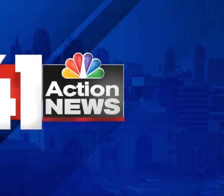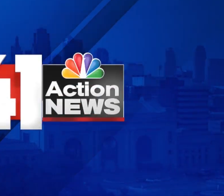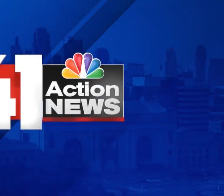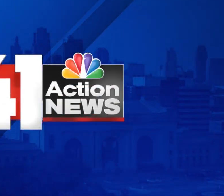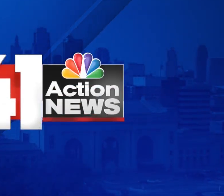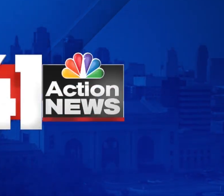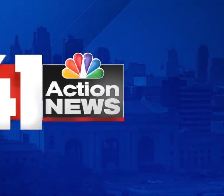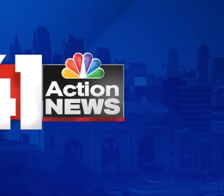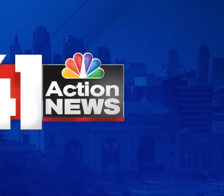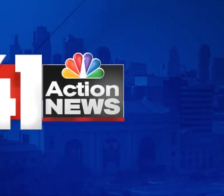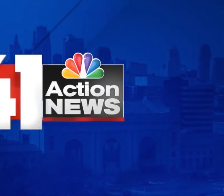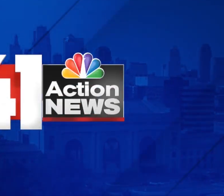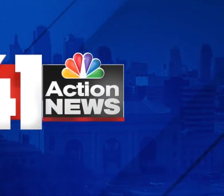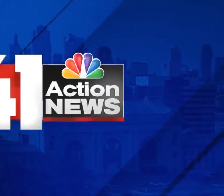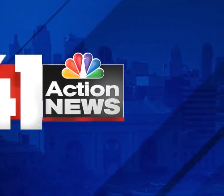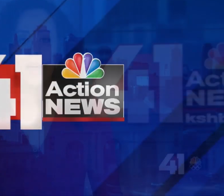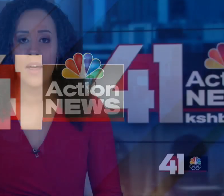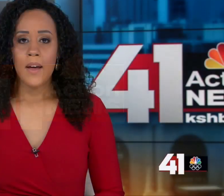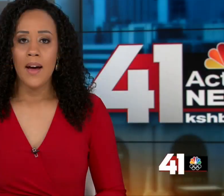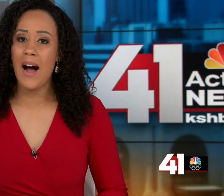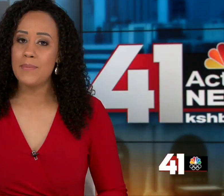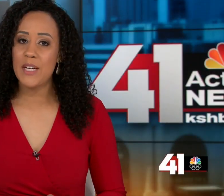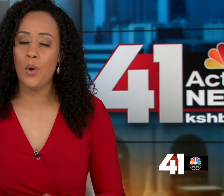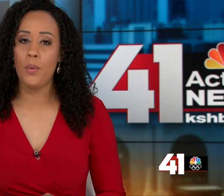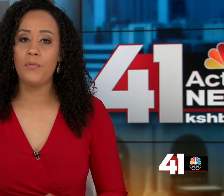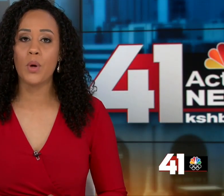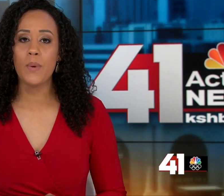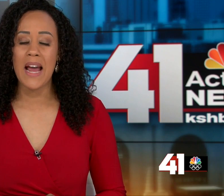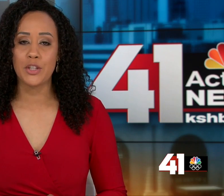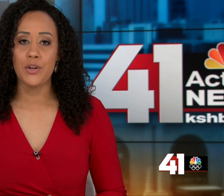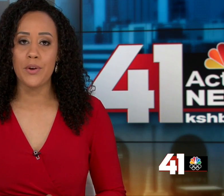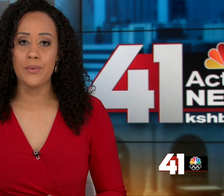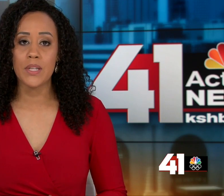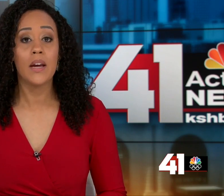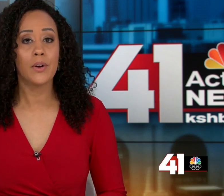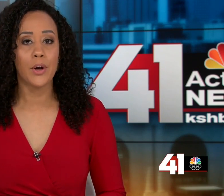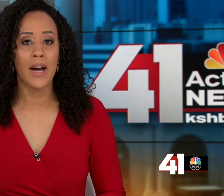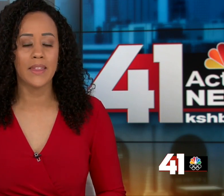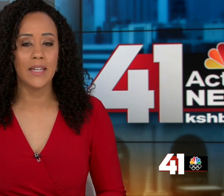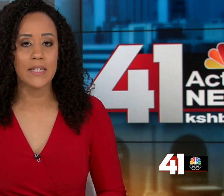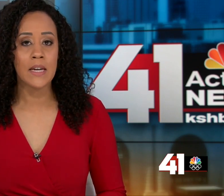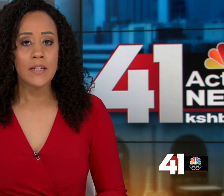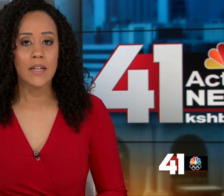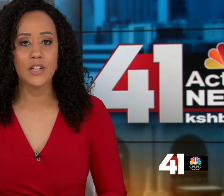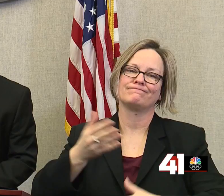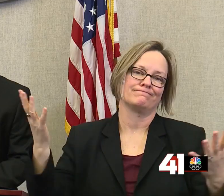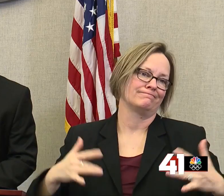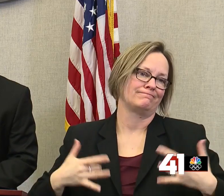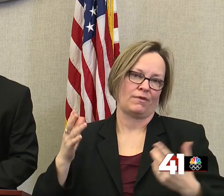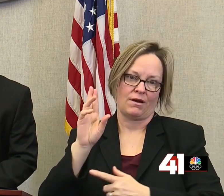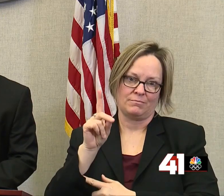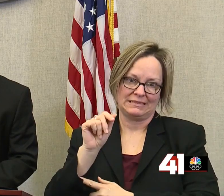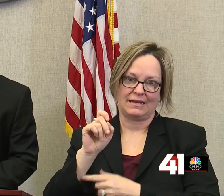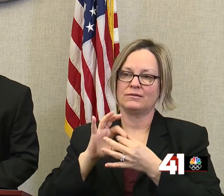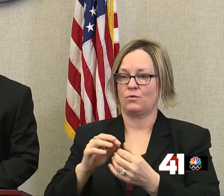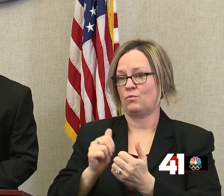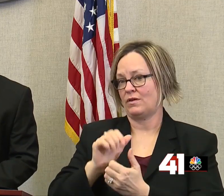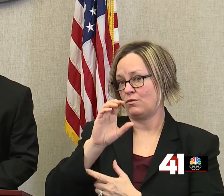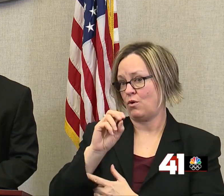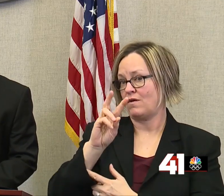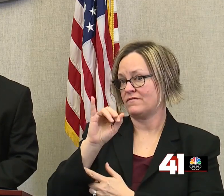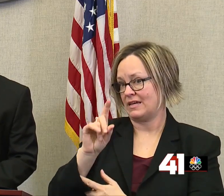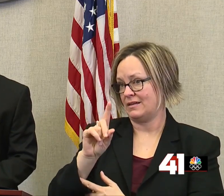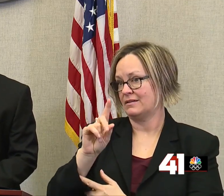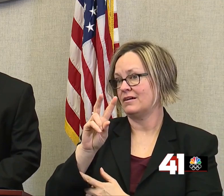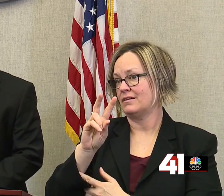Here's your 41 Action News update. I'm Dia Wall with 41 Action News. Here are your headlines. Today, Jackson County leaders announced the